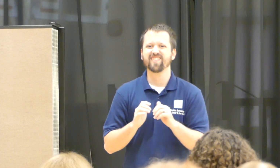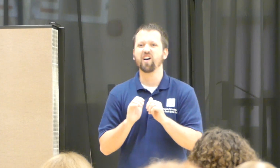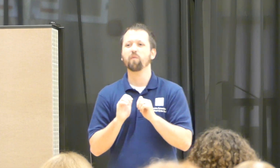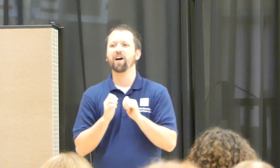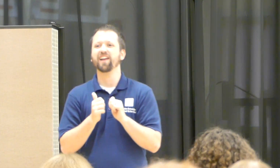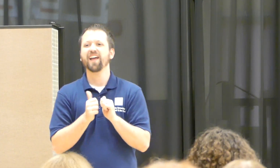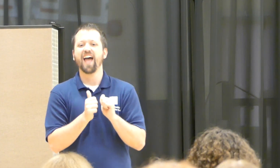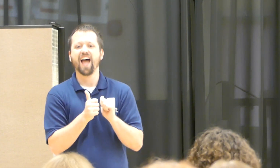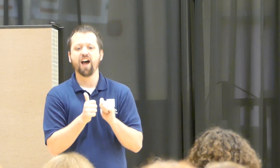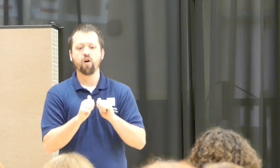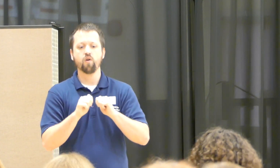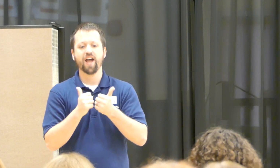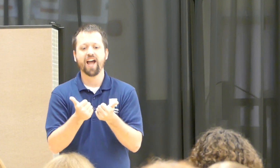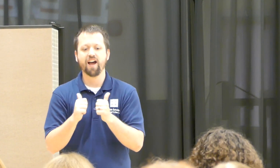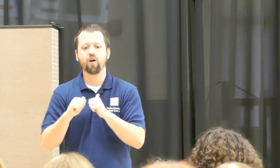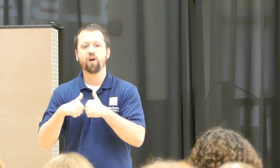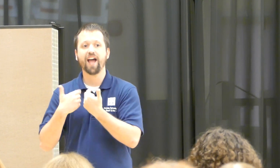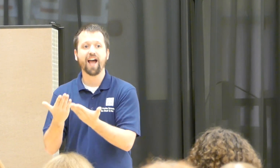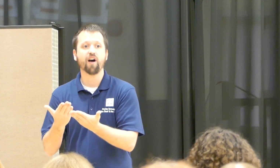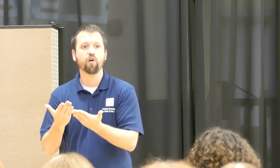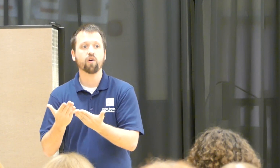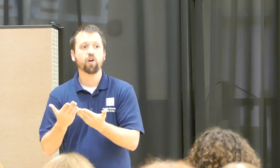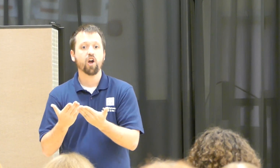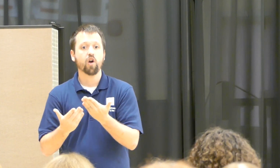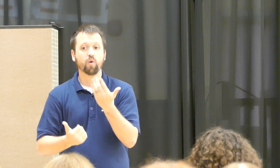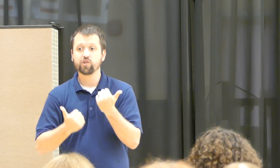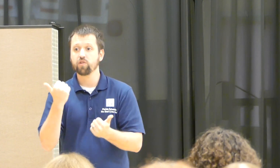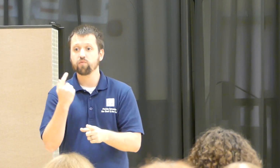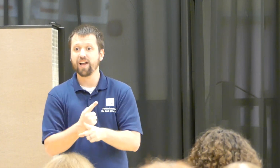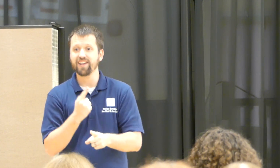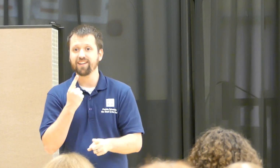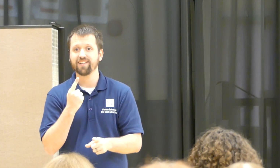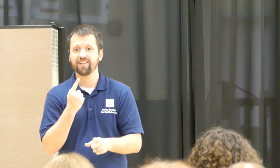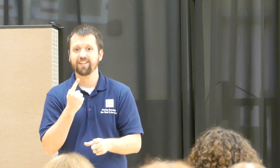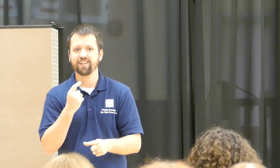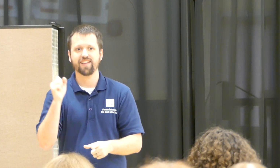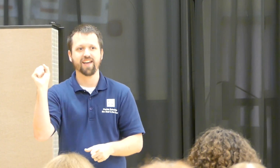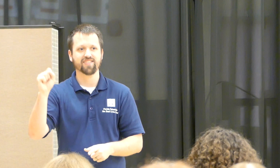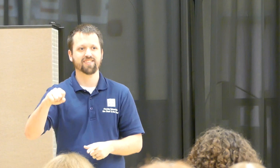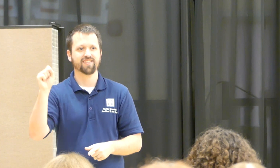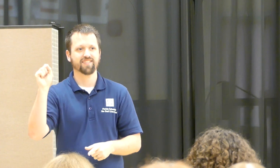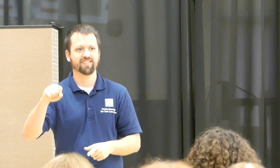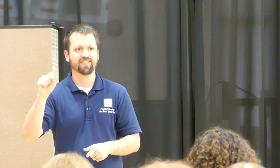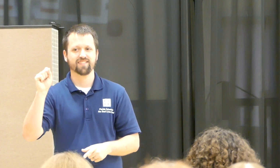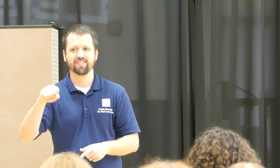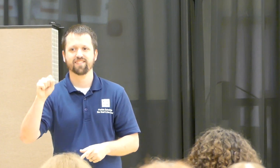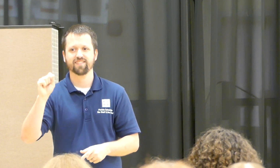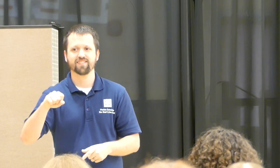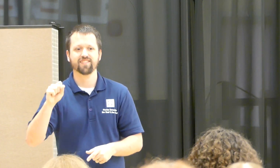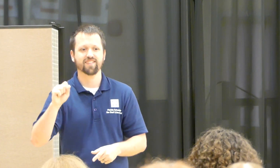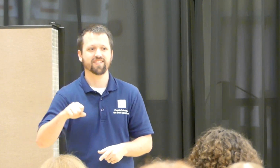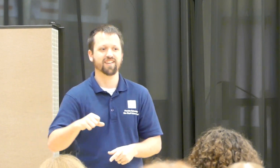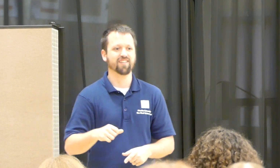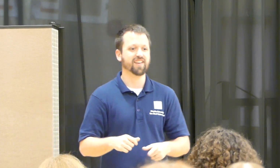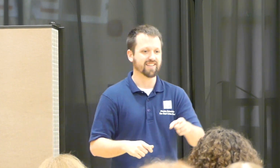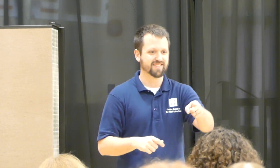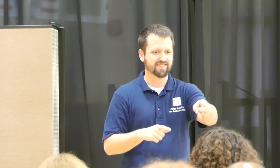So, but how, which one's right? Yes. So, yes.